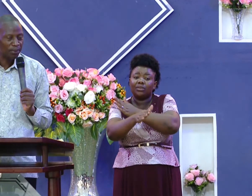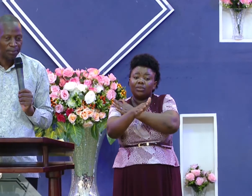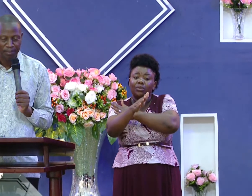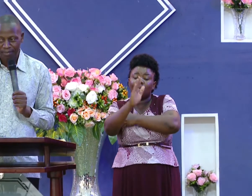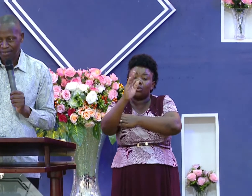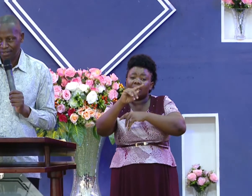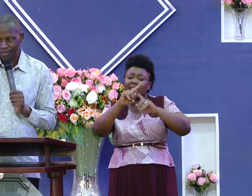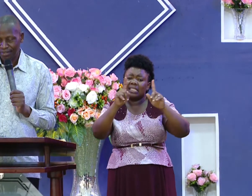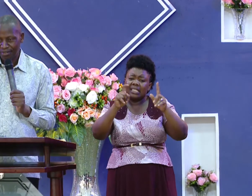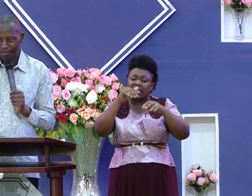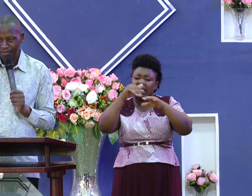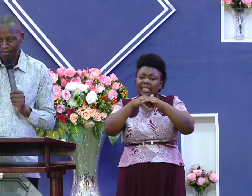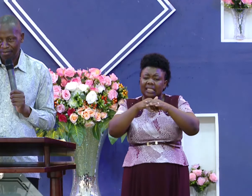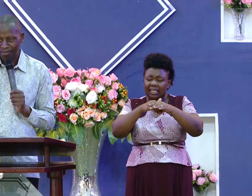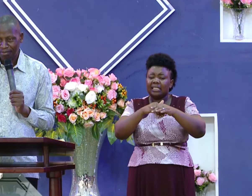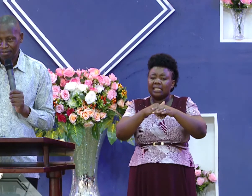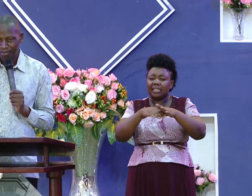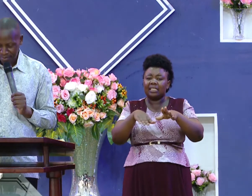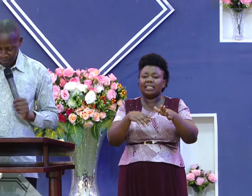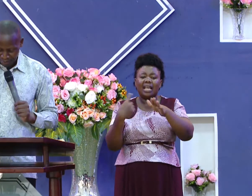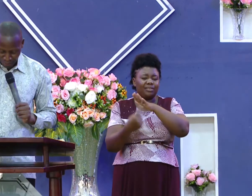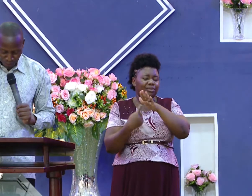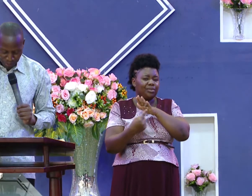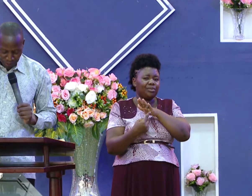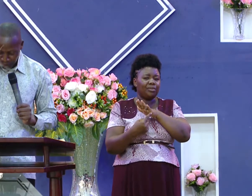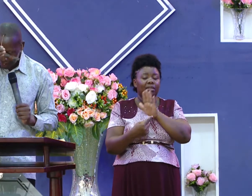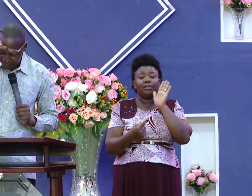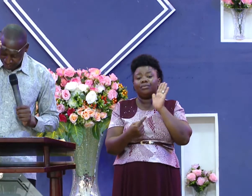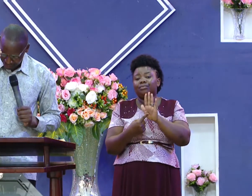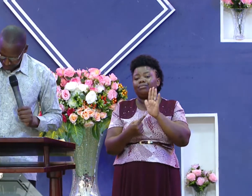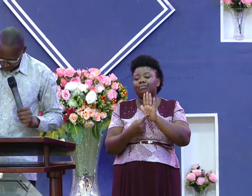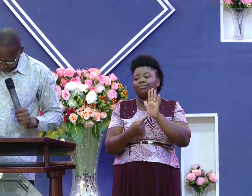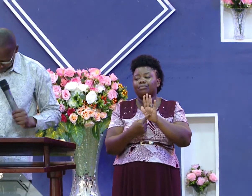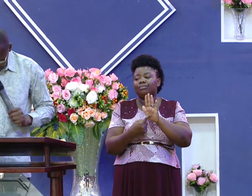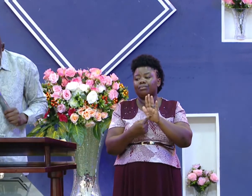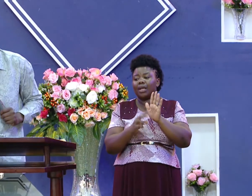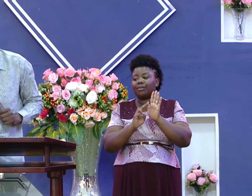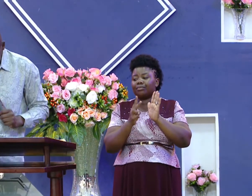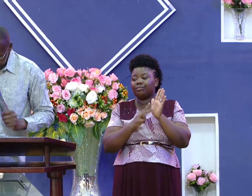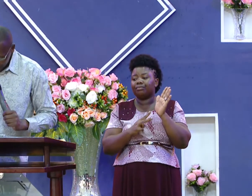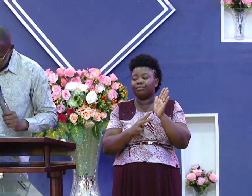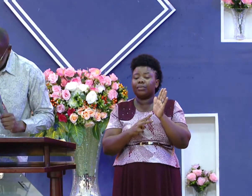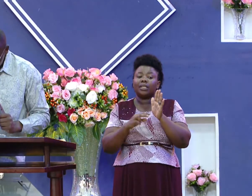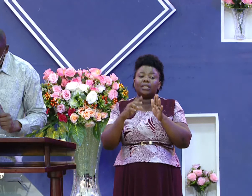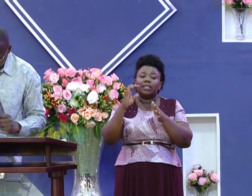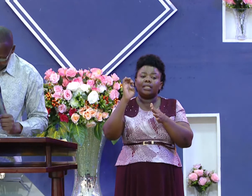the questions of God, he puts them into the wilderness. Let me give you a scripture.